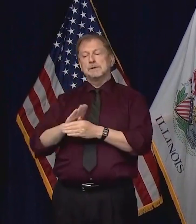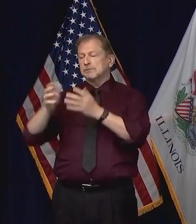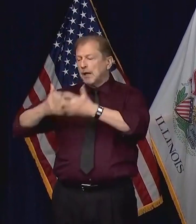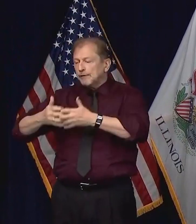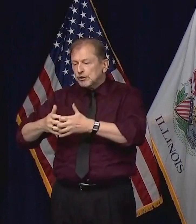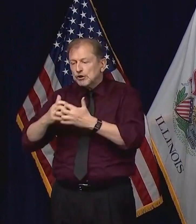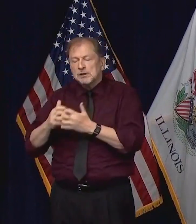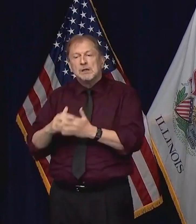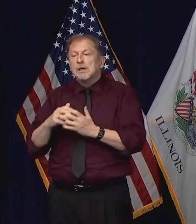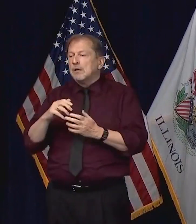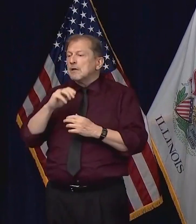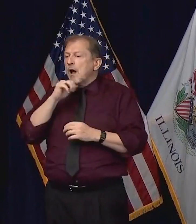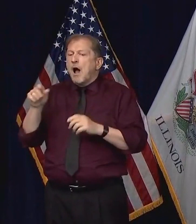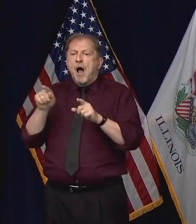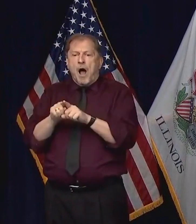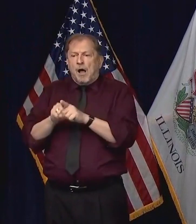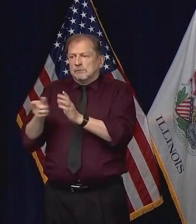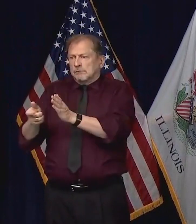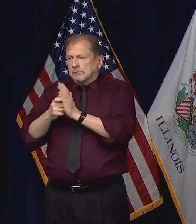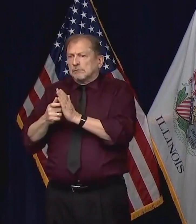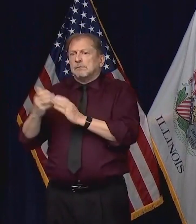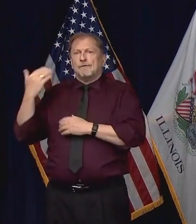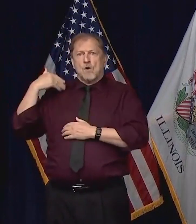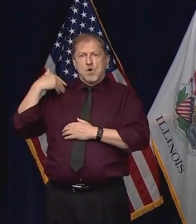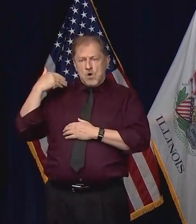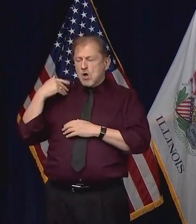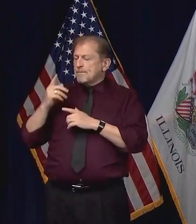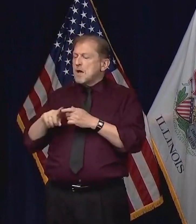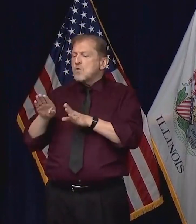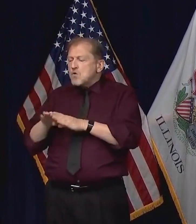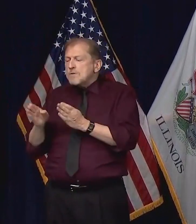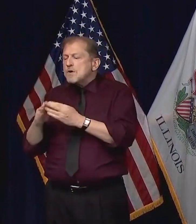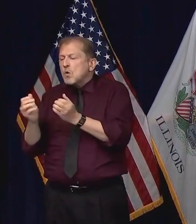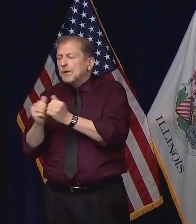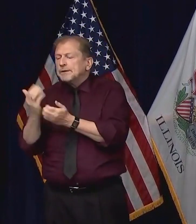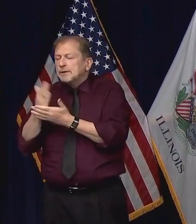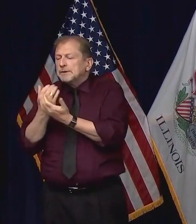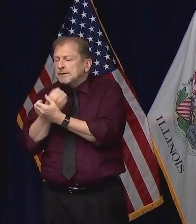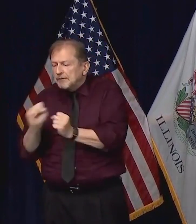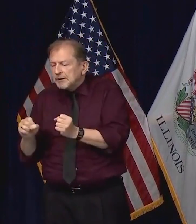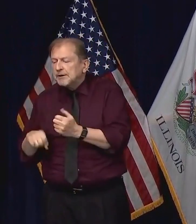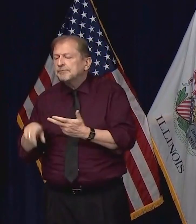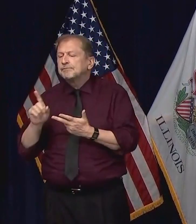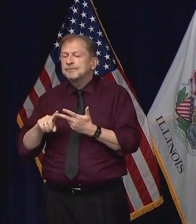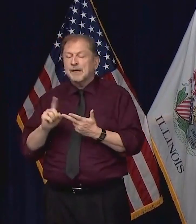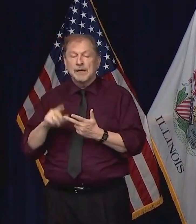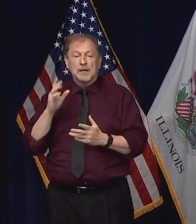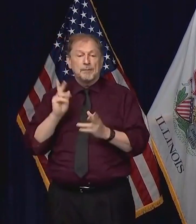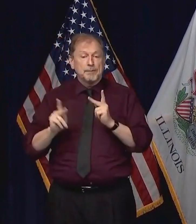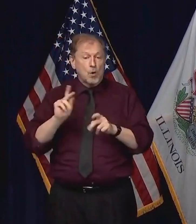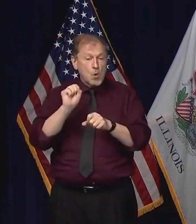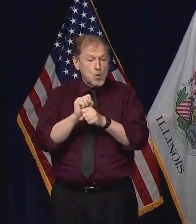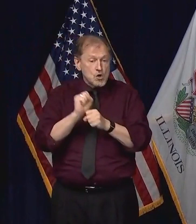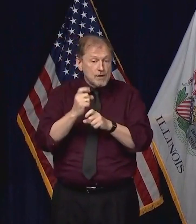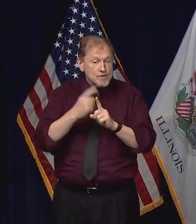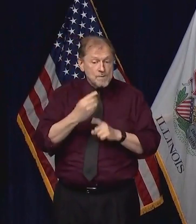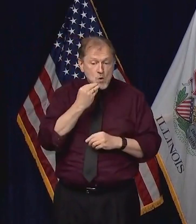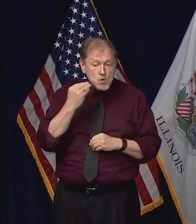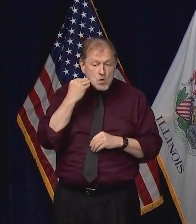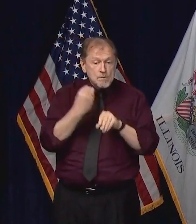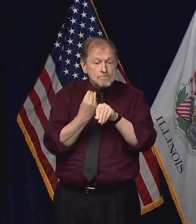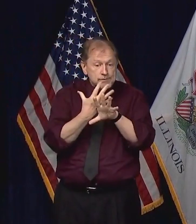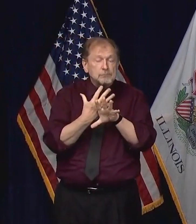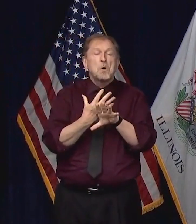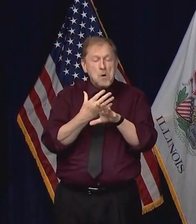businesses can open in accordance with safety guidance. Telework, wherever possible, is strongly